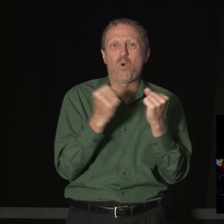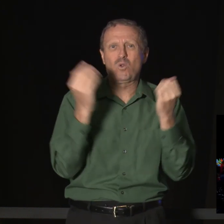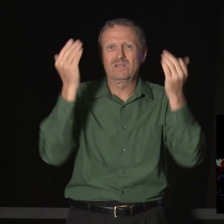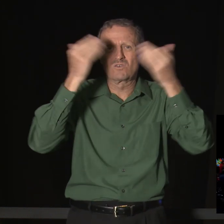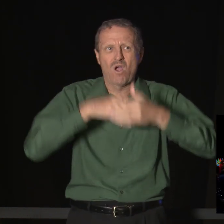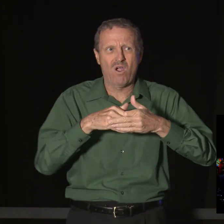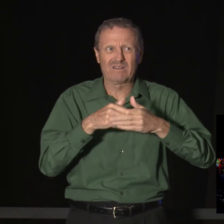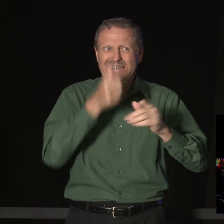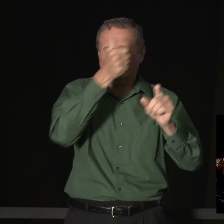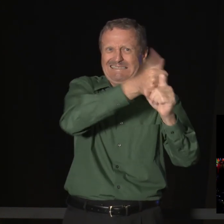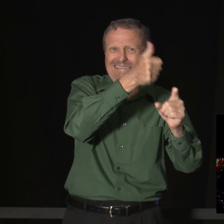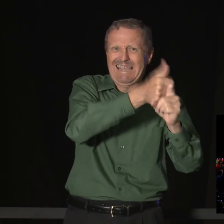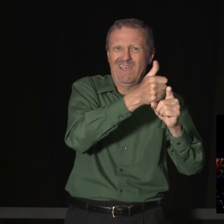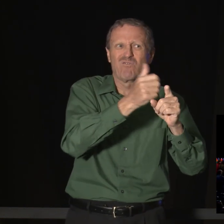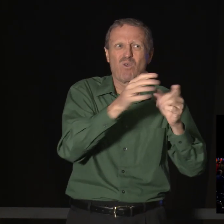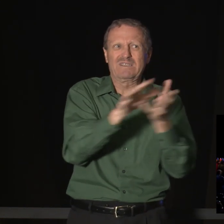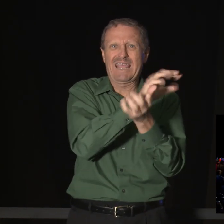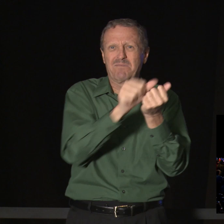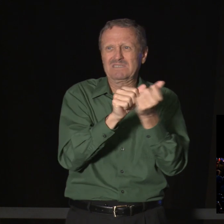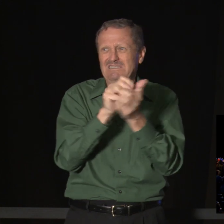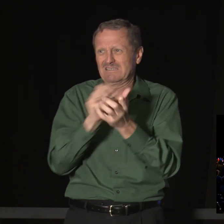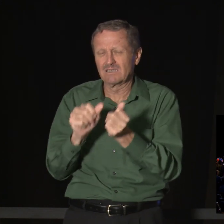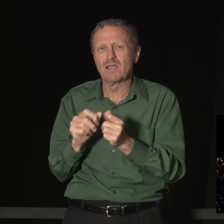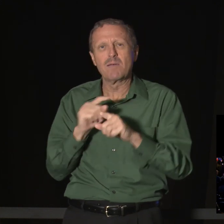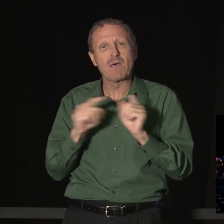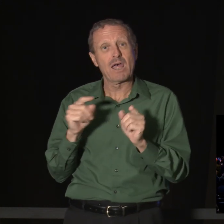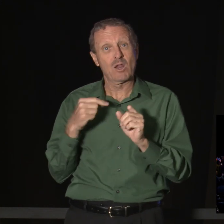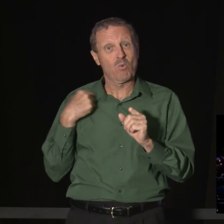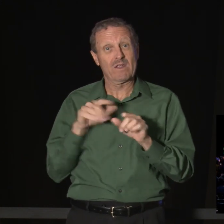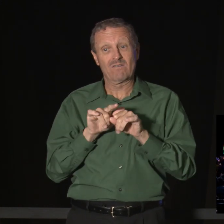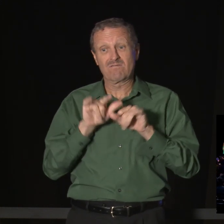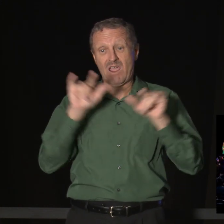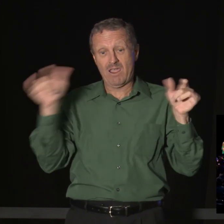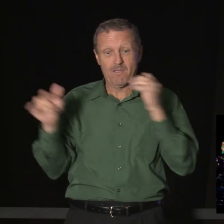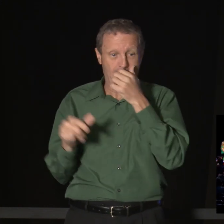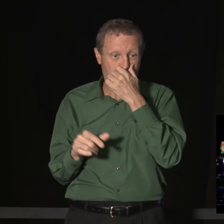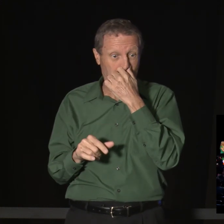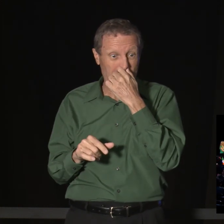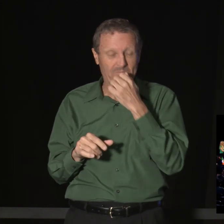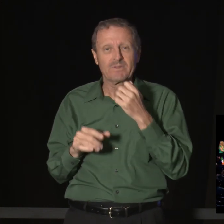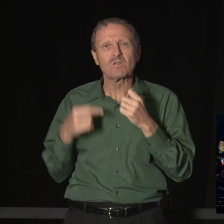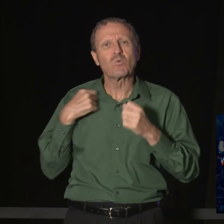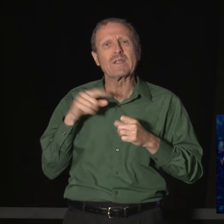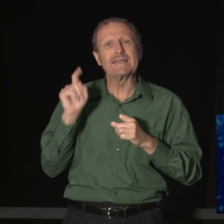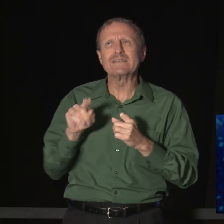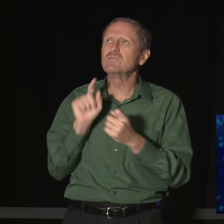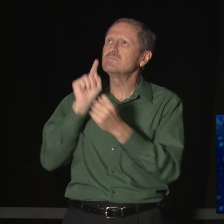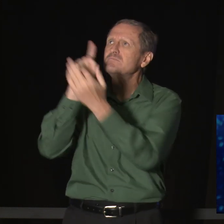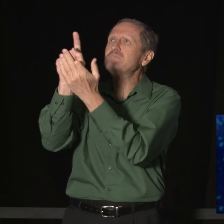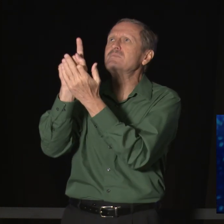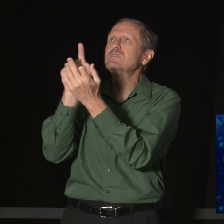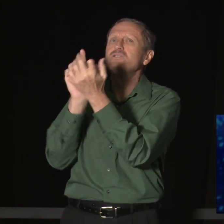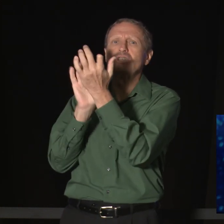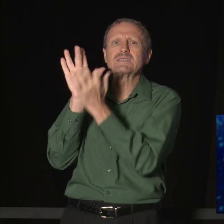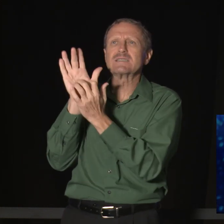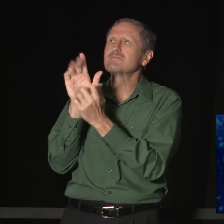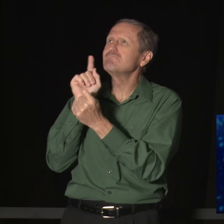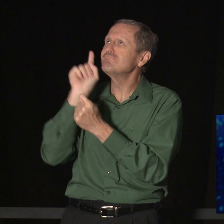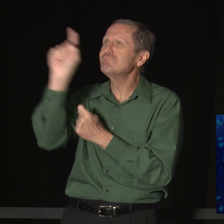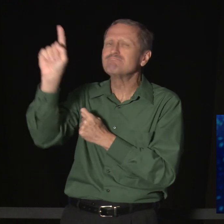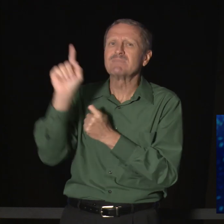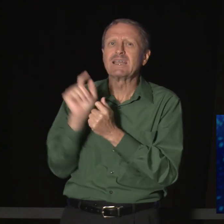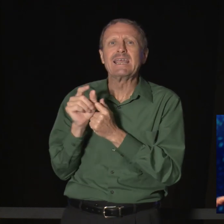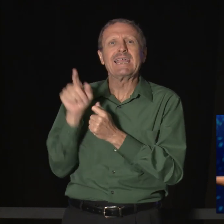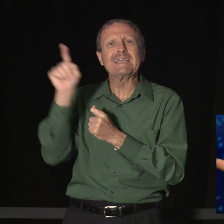damage. But if we're going to scatter, we need to just come to Jesus. He's the answer. He's the